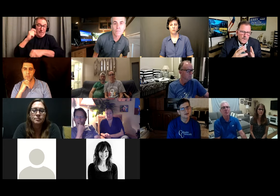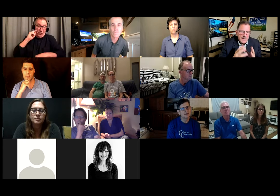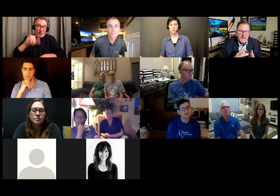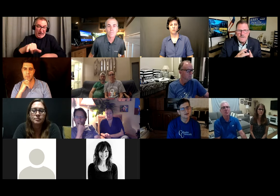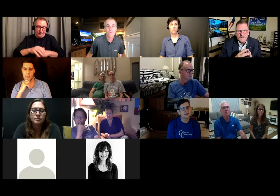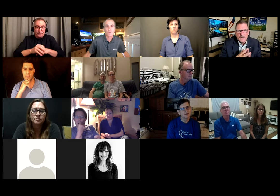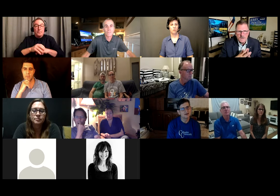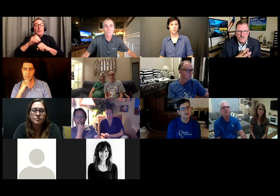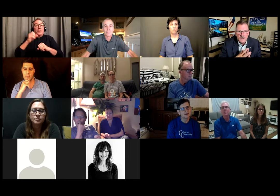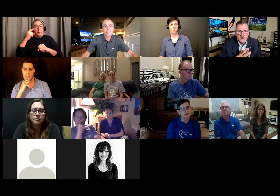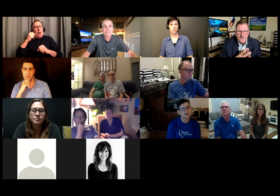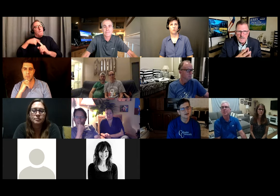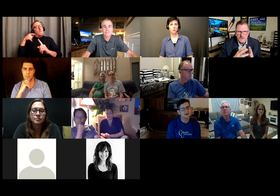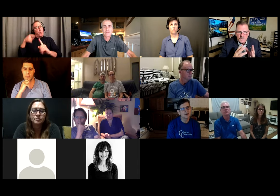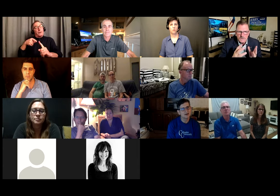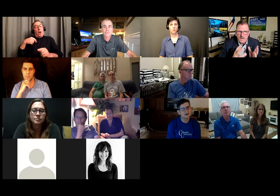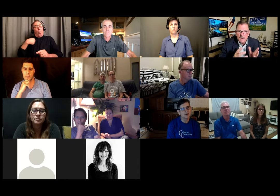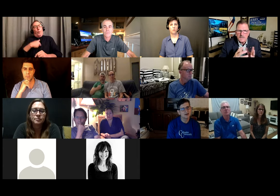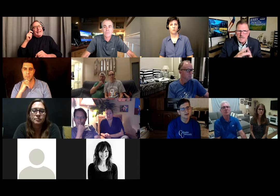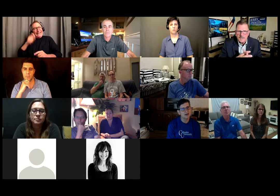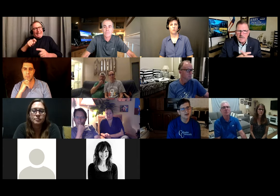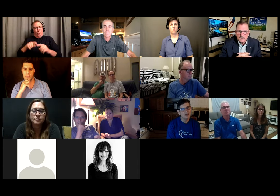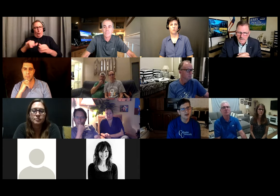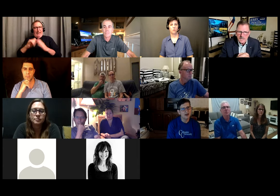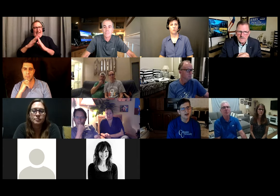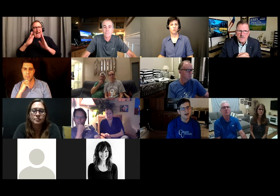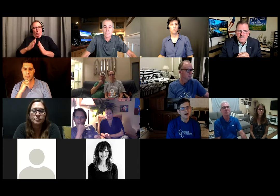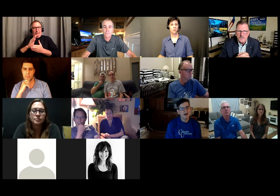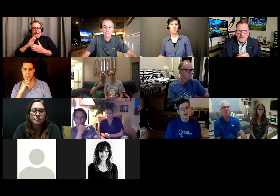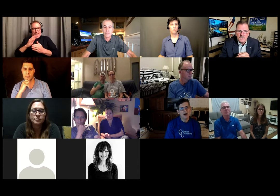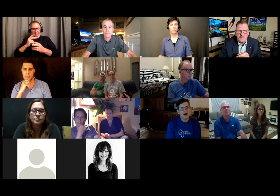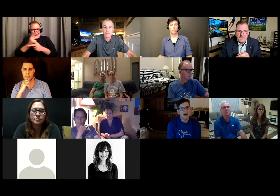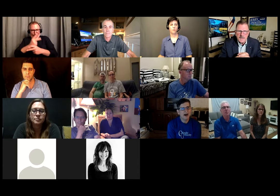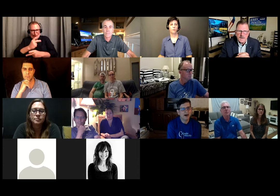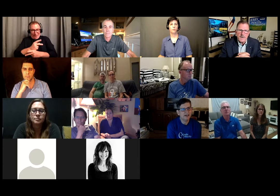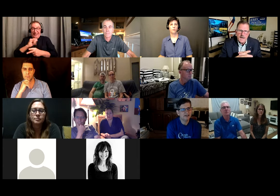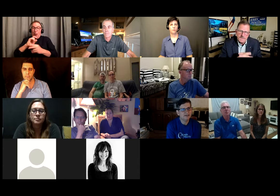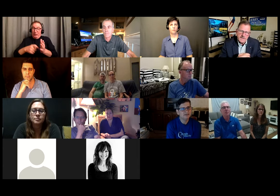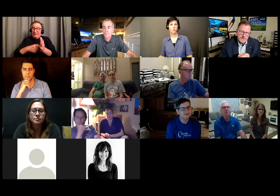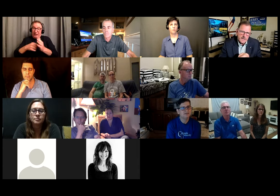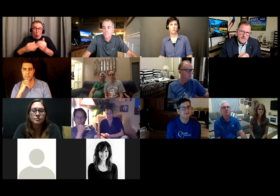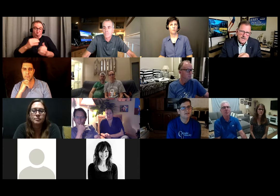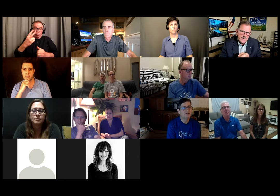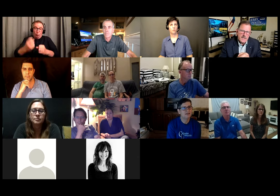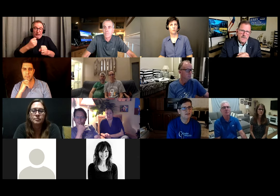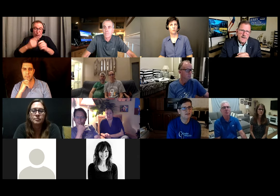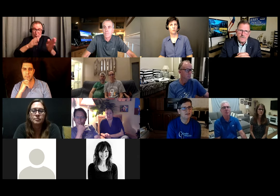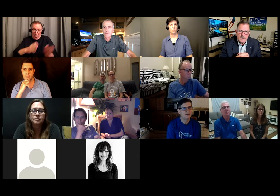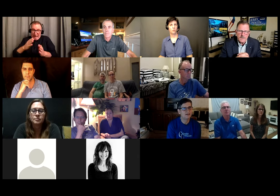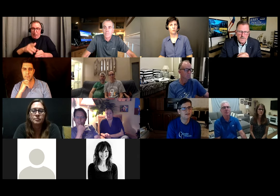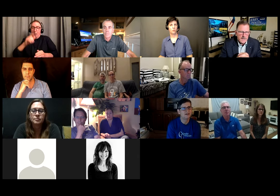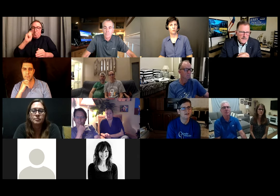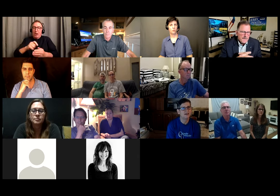But we need to, next year, we need to do this housing element that will take us nearly 2 years to put together, and we have to have it ready by January